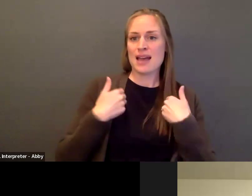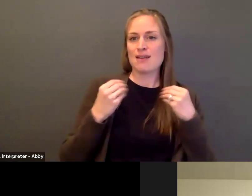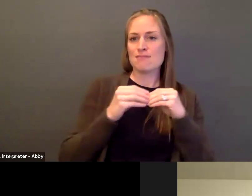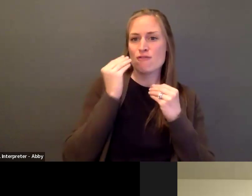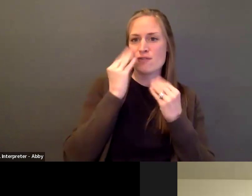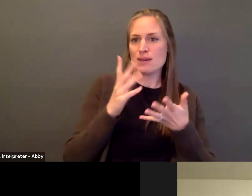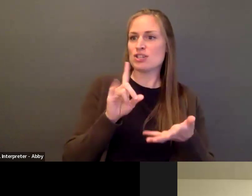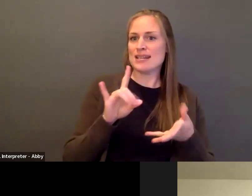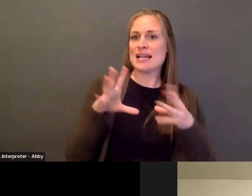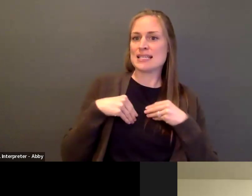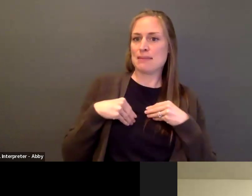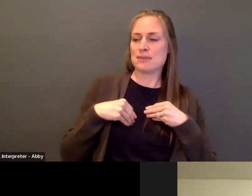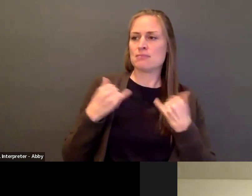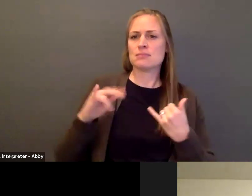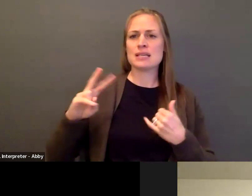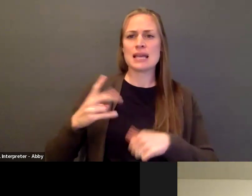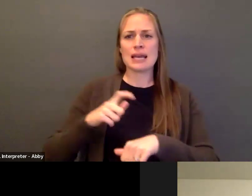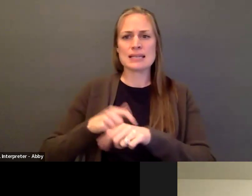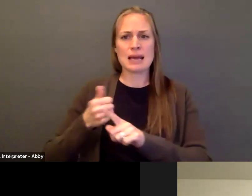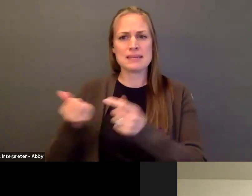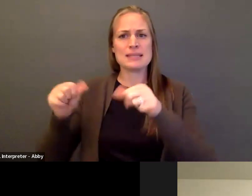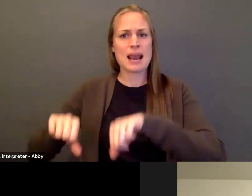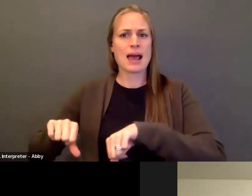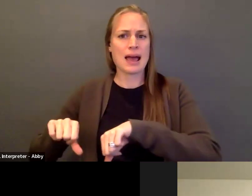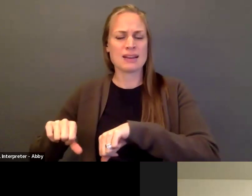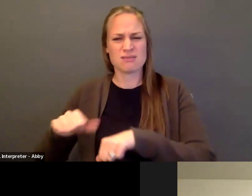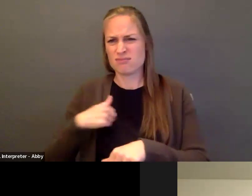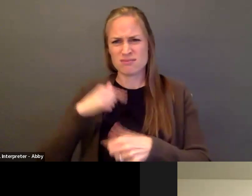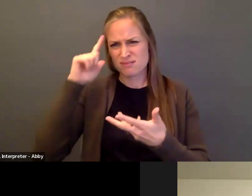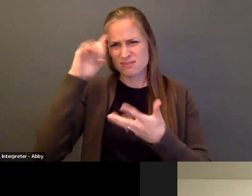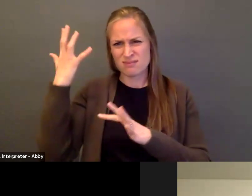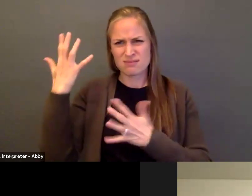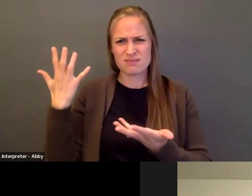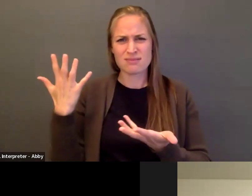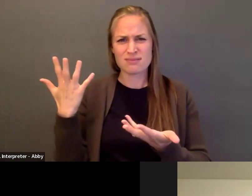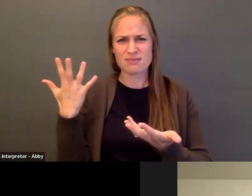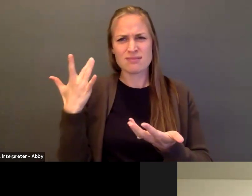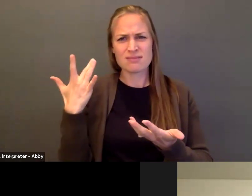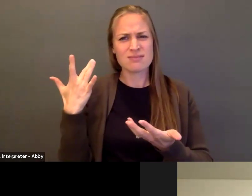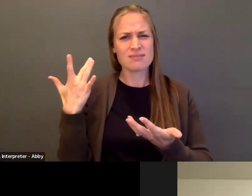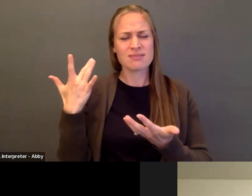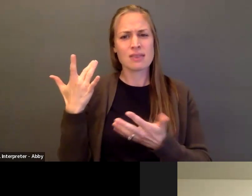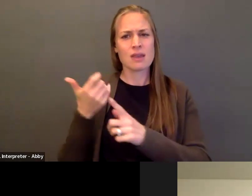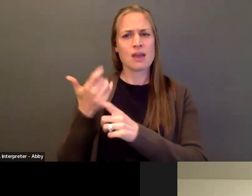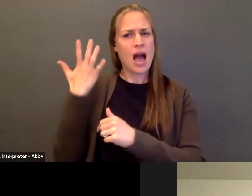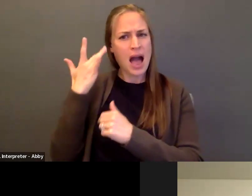was completely mind-boggling to me and my wife. Like, how's he being